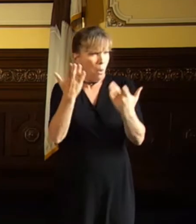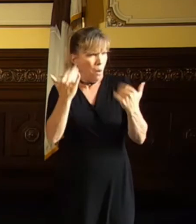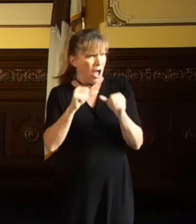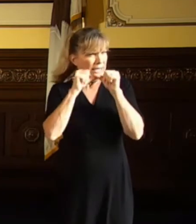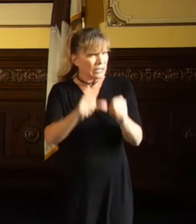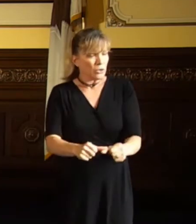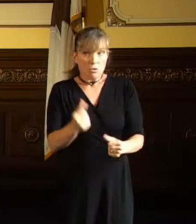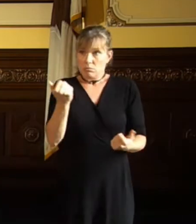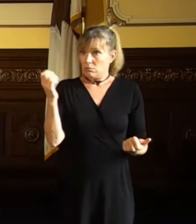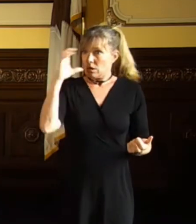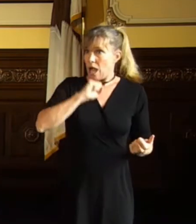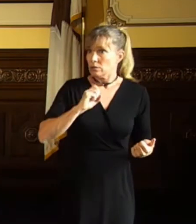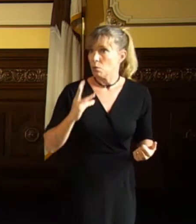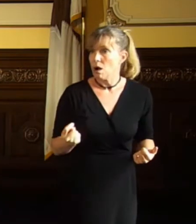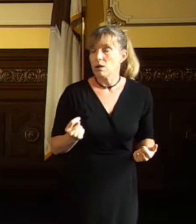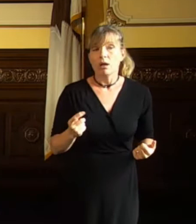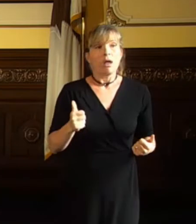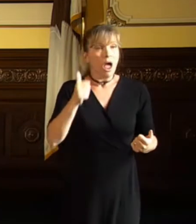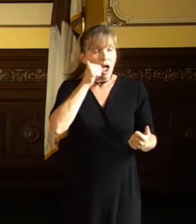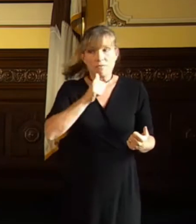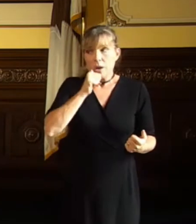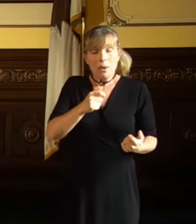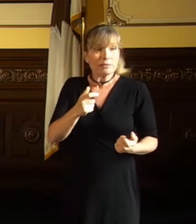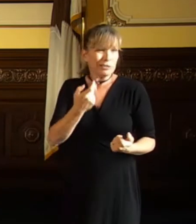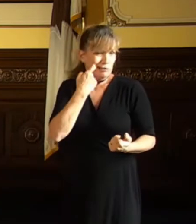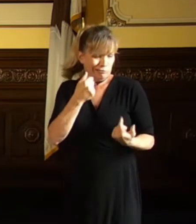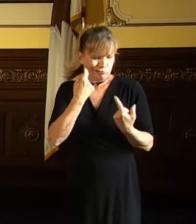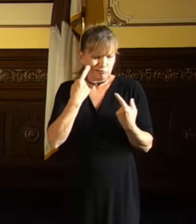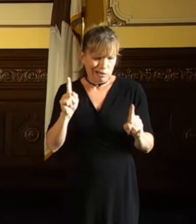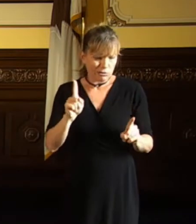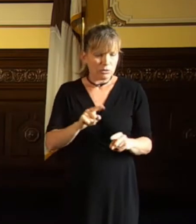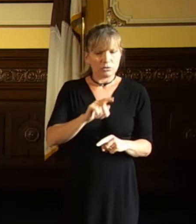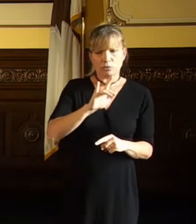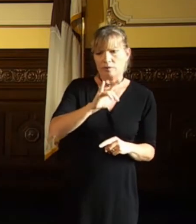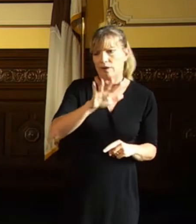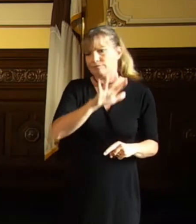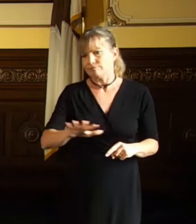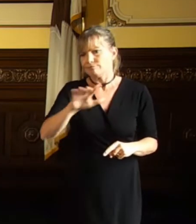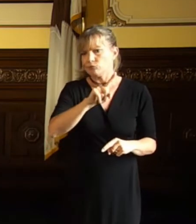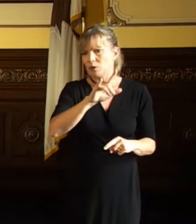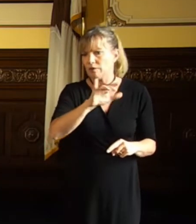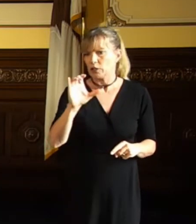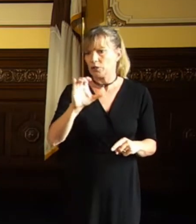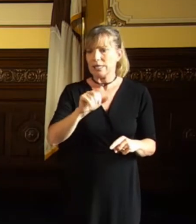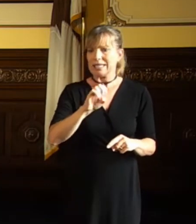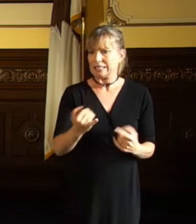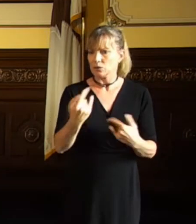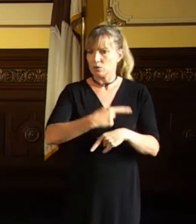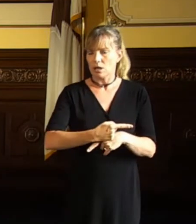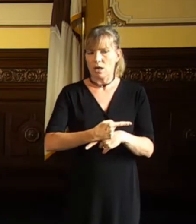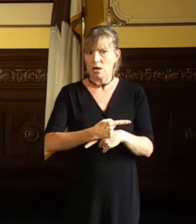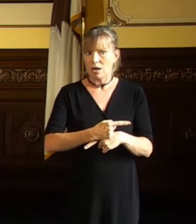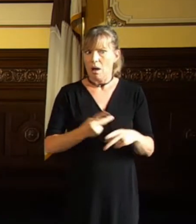keep doing it? Because guess what? Every day, we just announced 2,500 roughly cases. Again, today, we'll